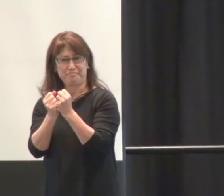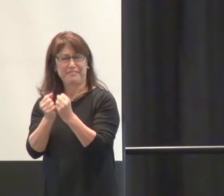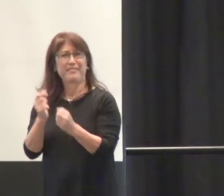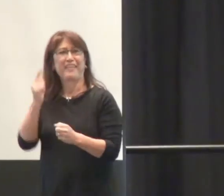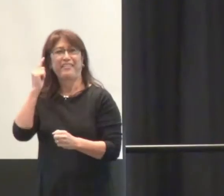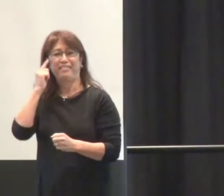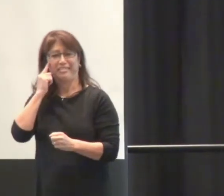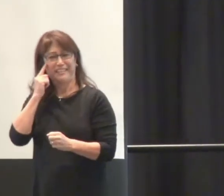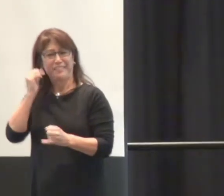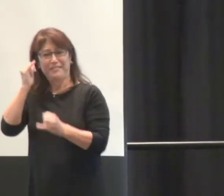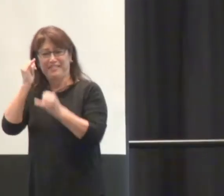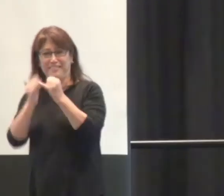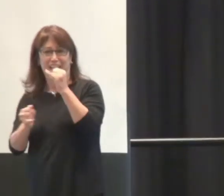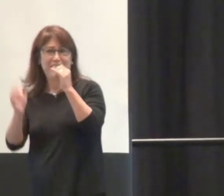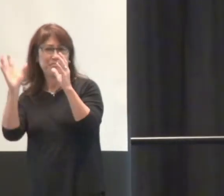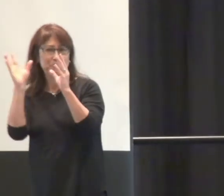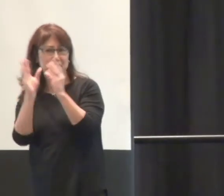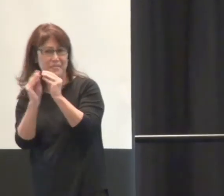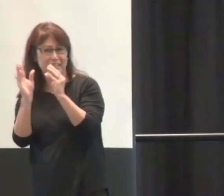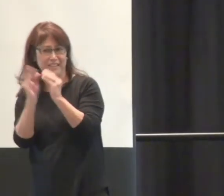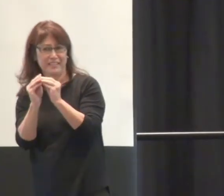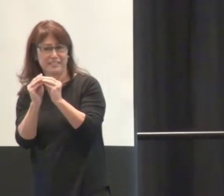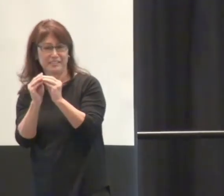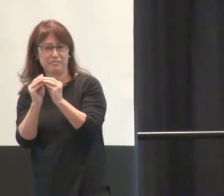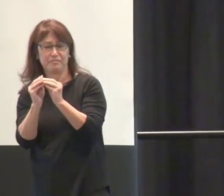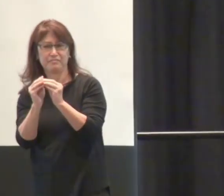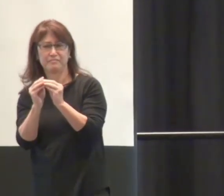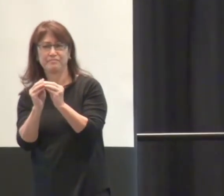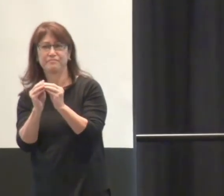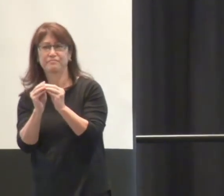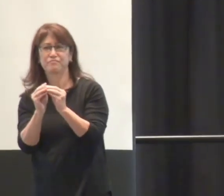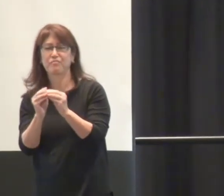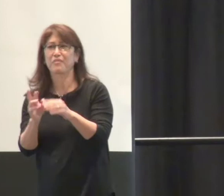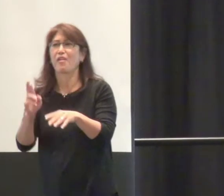And at the end of that training, I believe it was our last gathering,